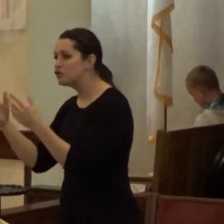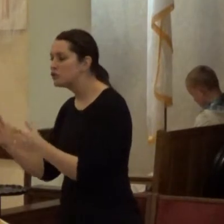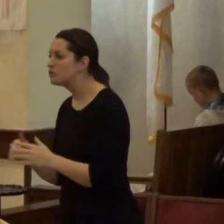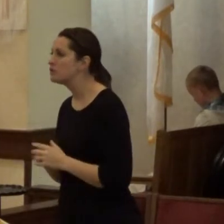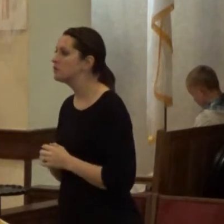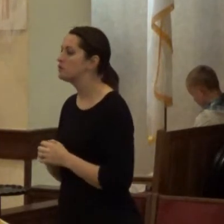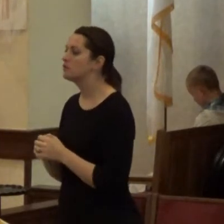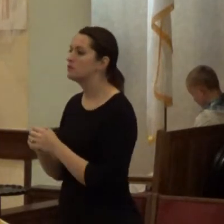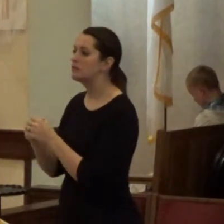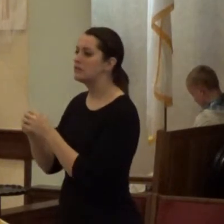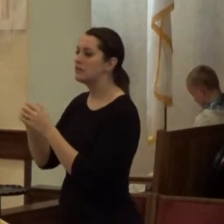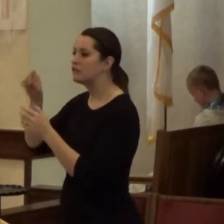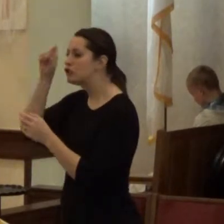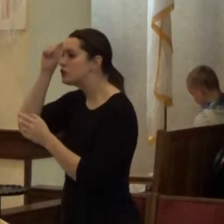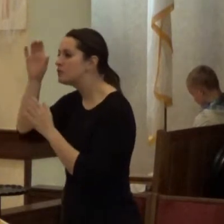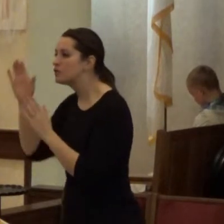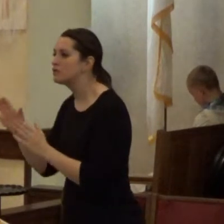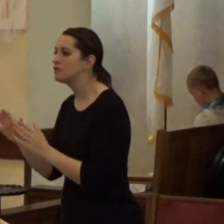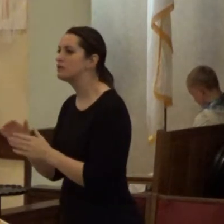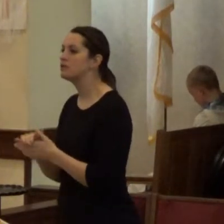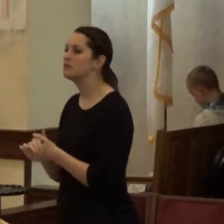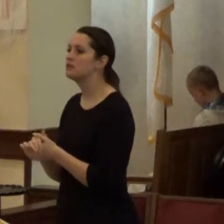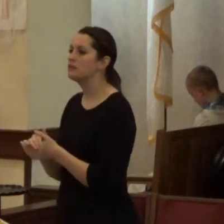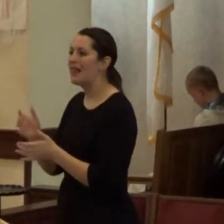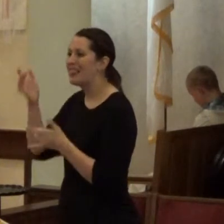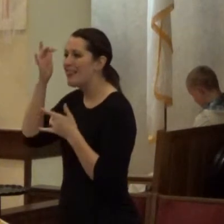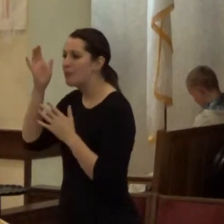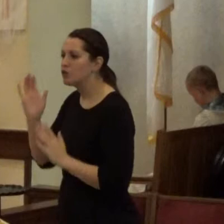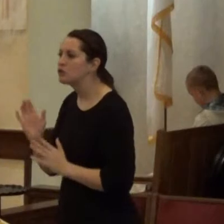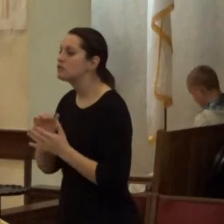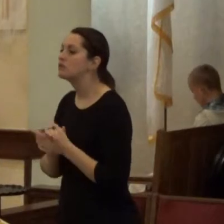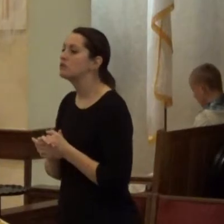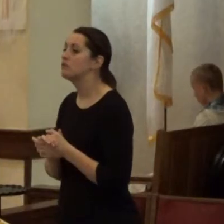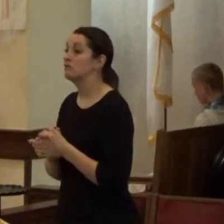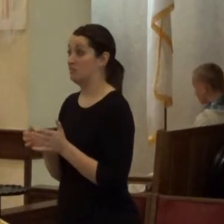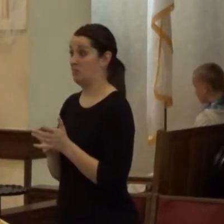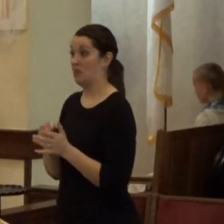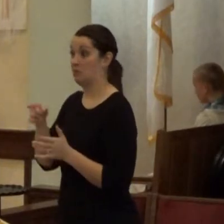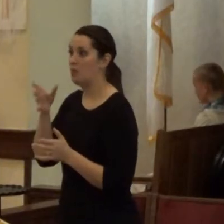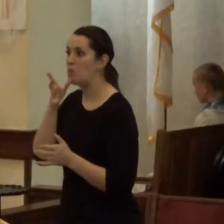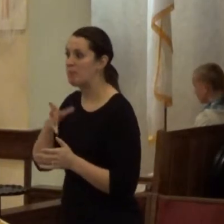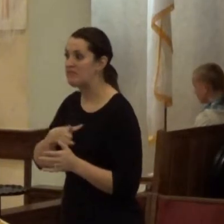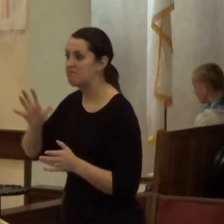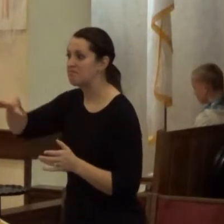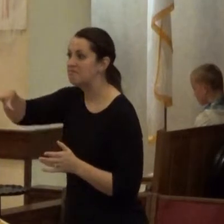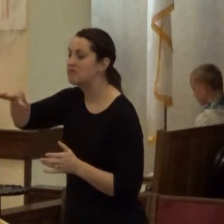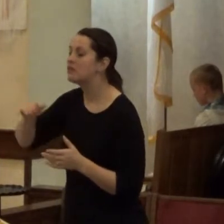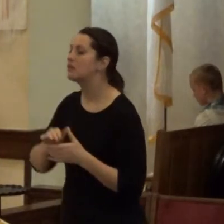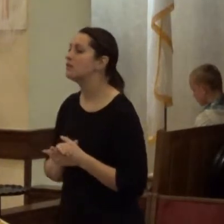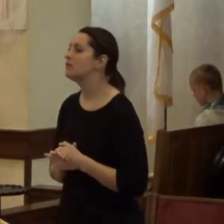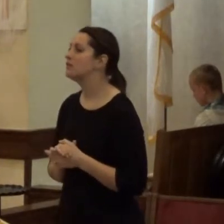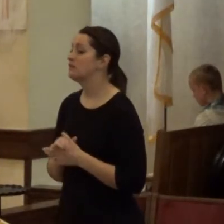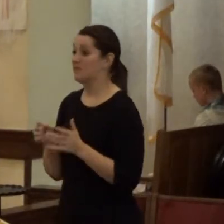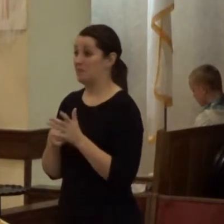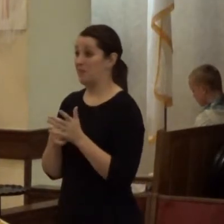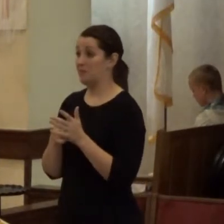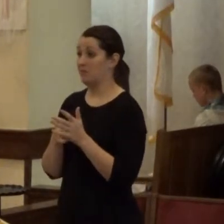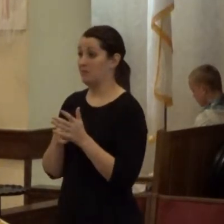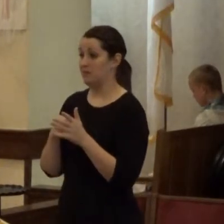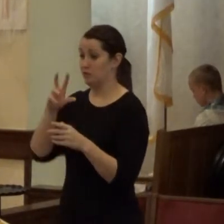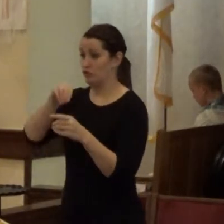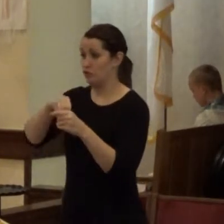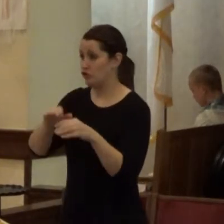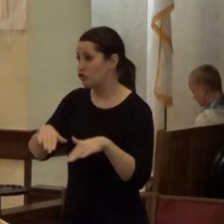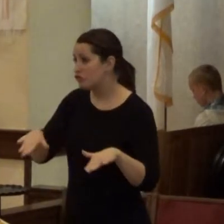Egyptians. Sometimes the they are women in the Bible. Sometimes the they in the Bible even include